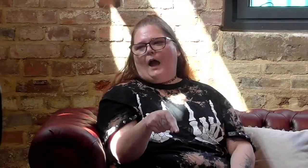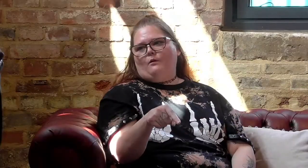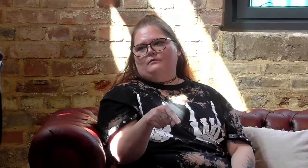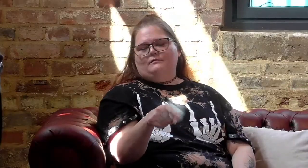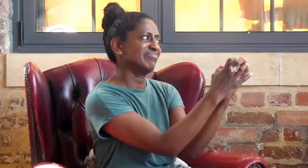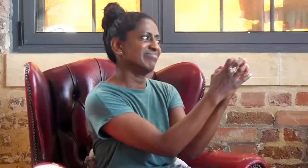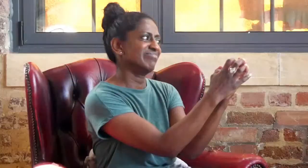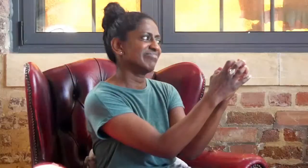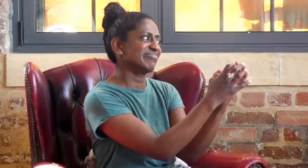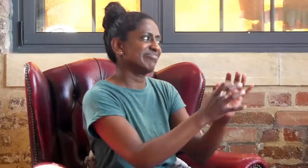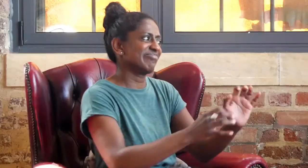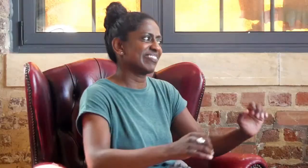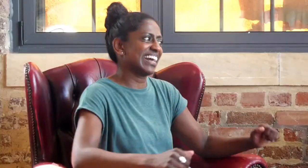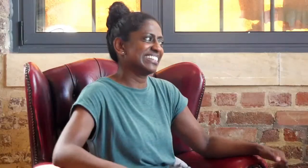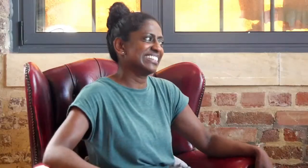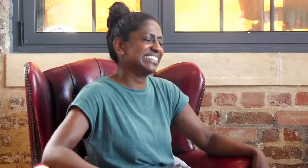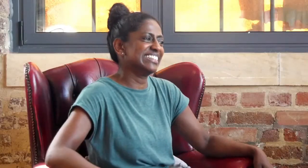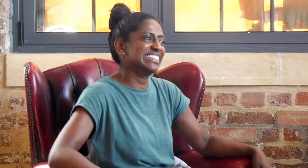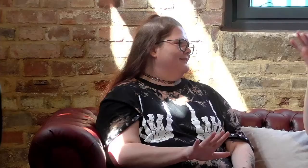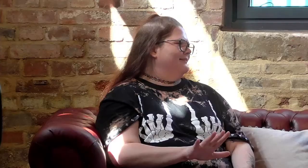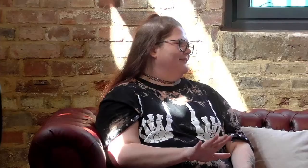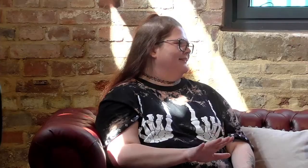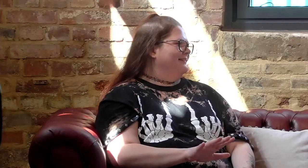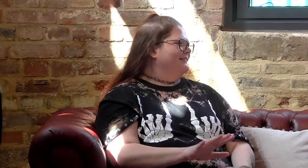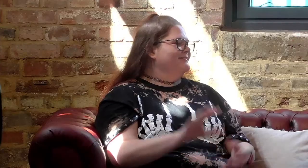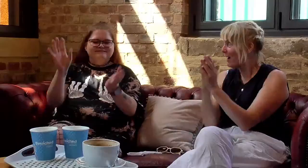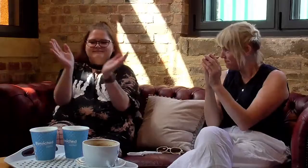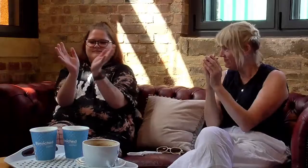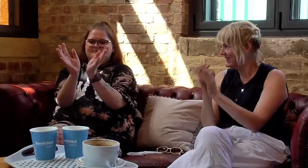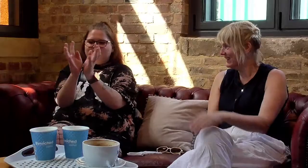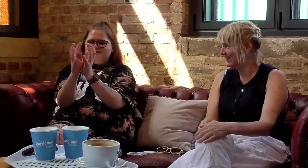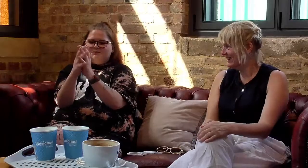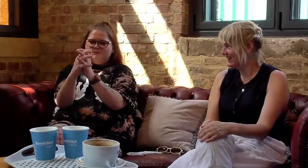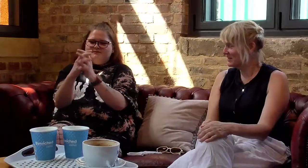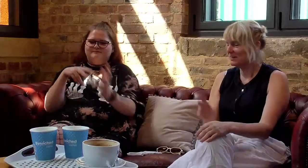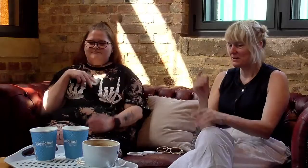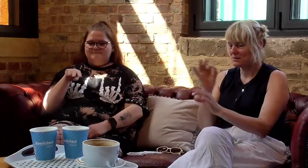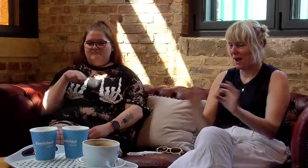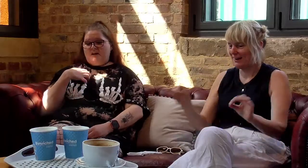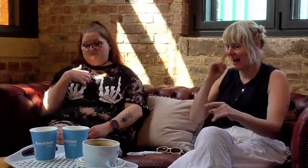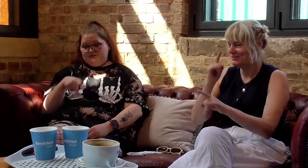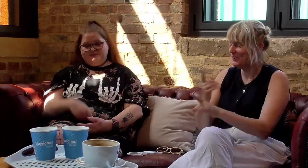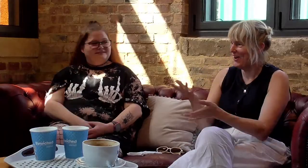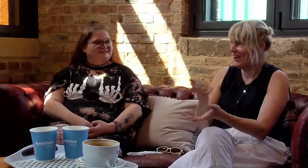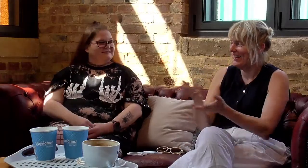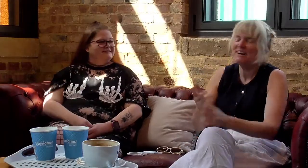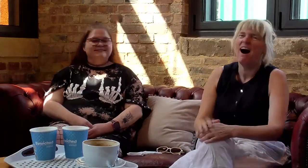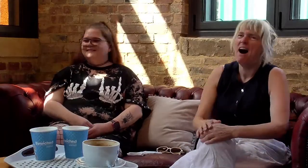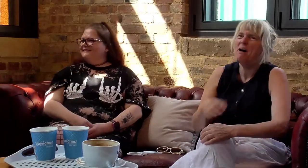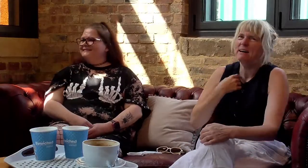You know, like a Venus flytrap. You know, the plants that look like the crab's claws.